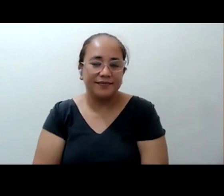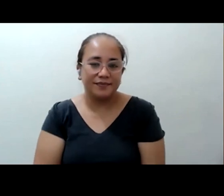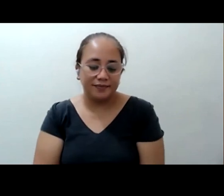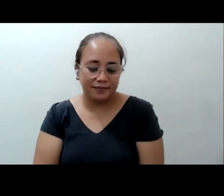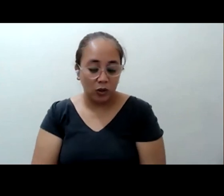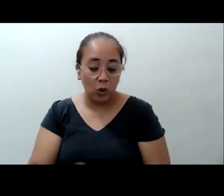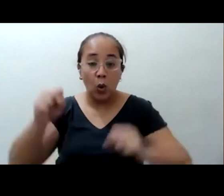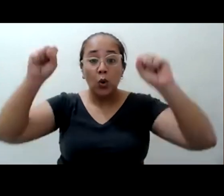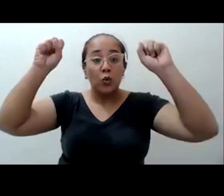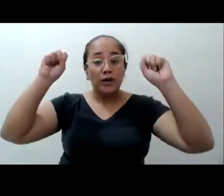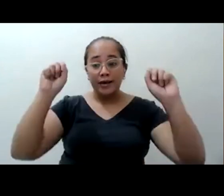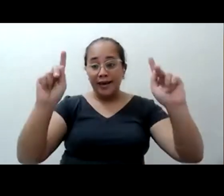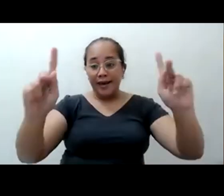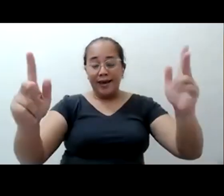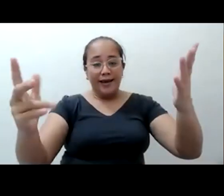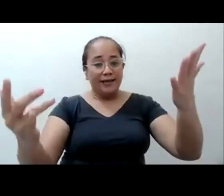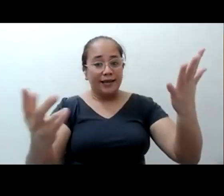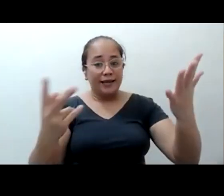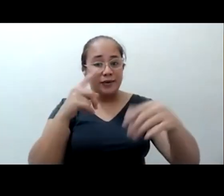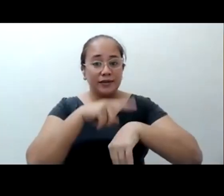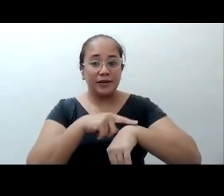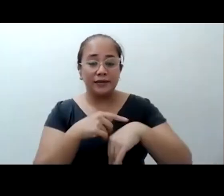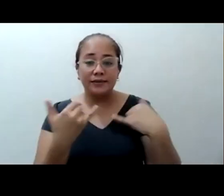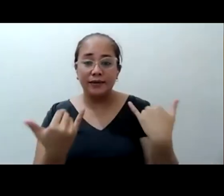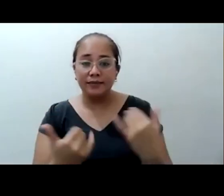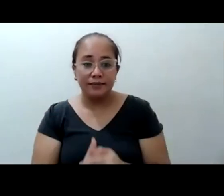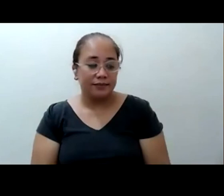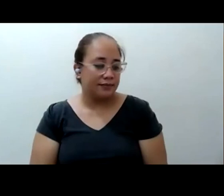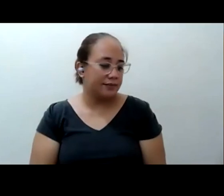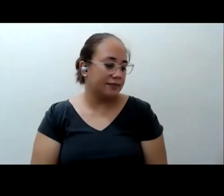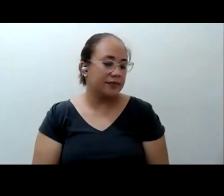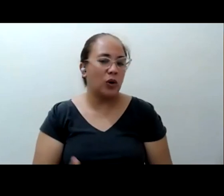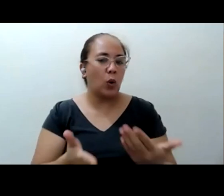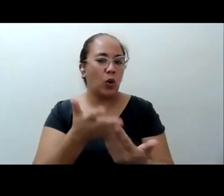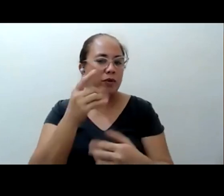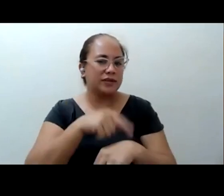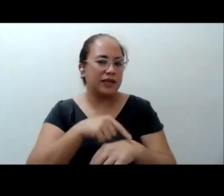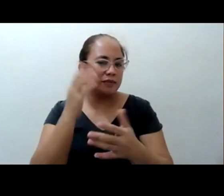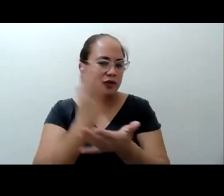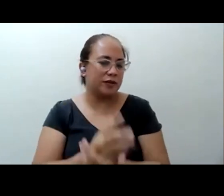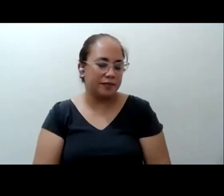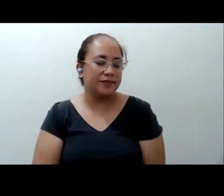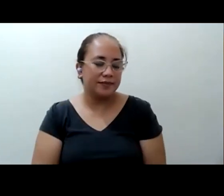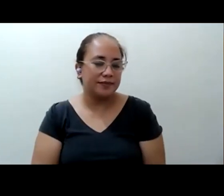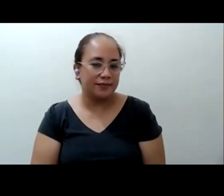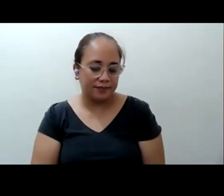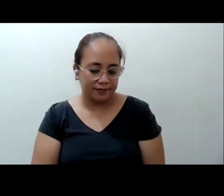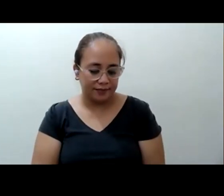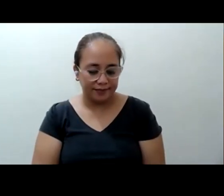Okay. Let's see what time we have now. It's almost time to stop.